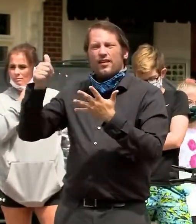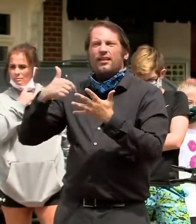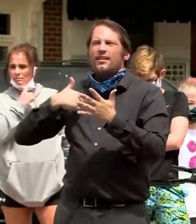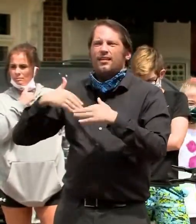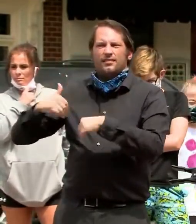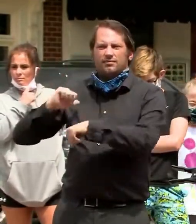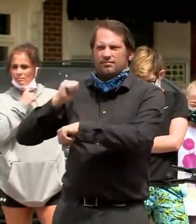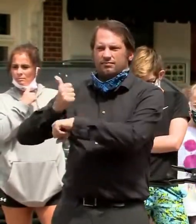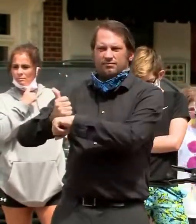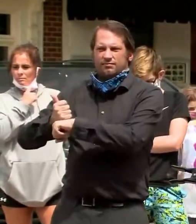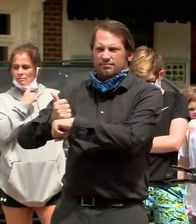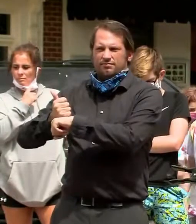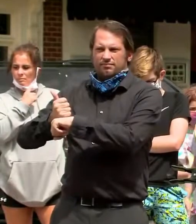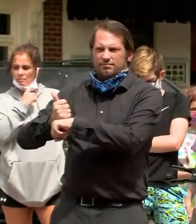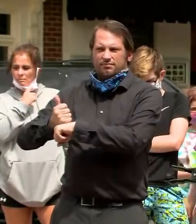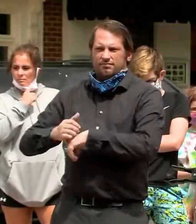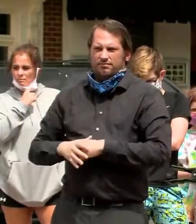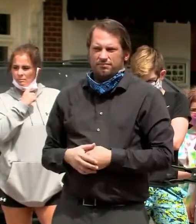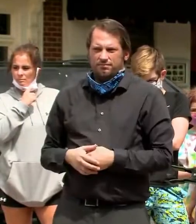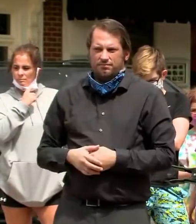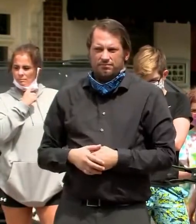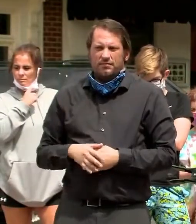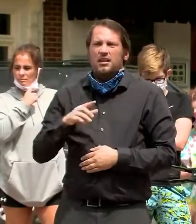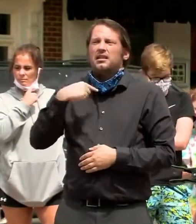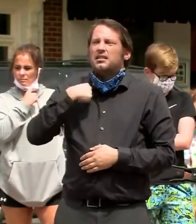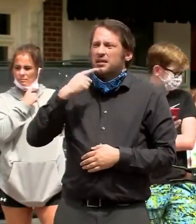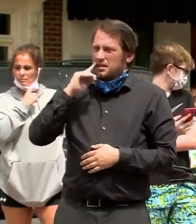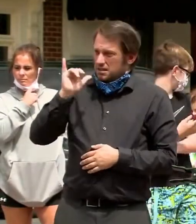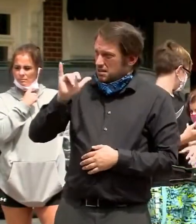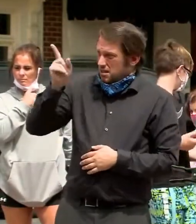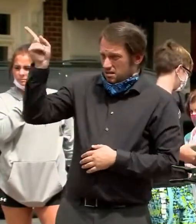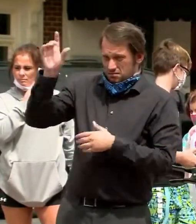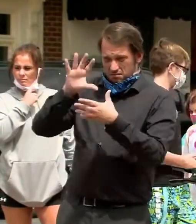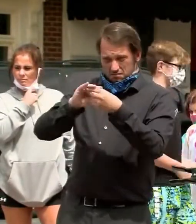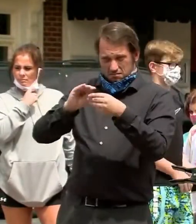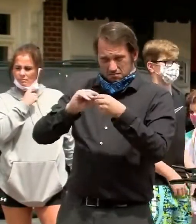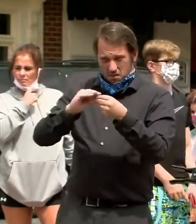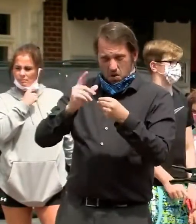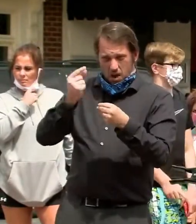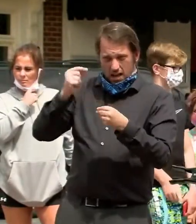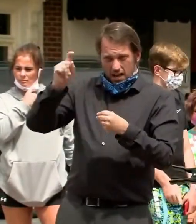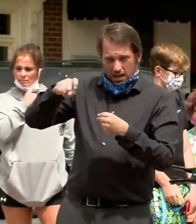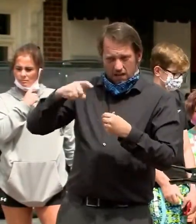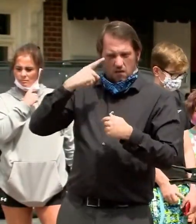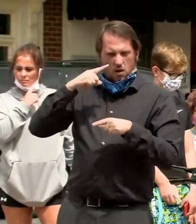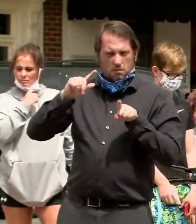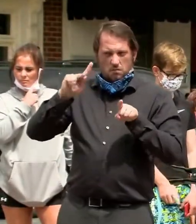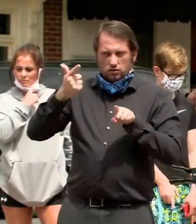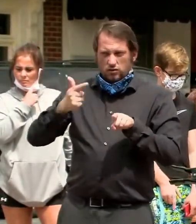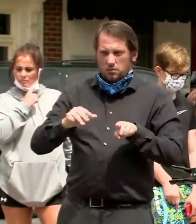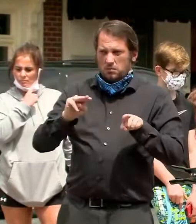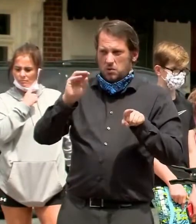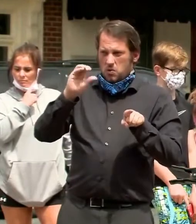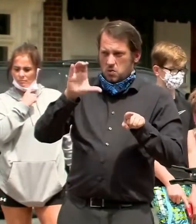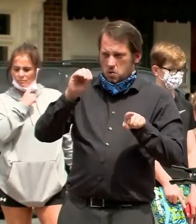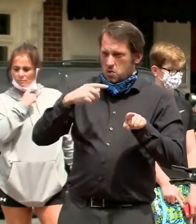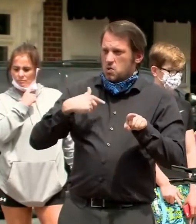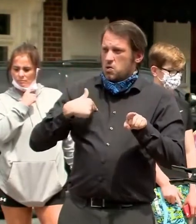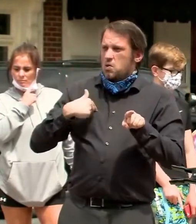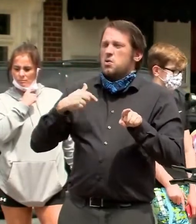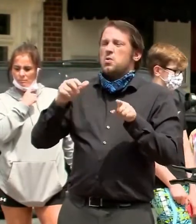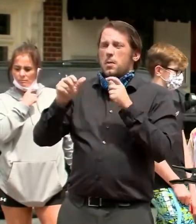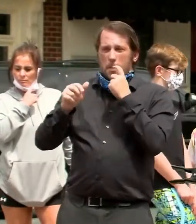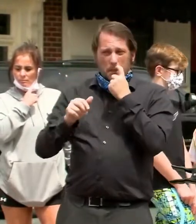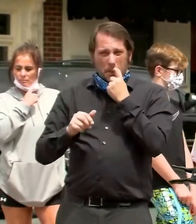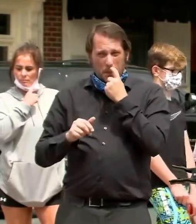okay. And I thought he said what I needed him to say about Prince George's County and Montgomery County, about why we were different than the rest of the